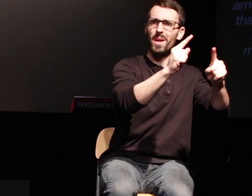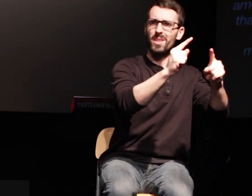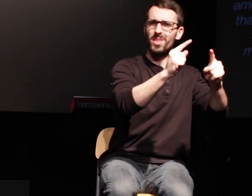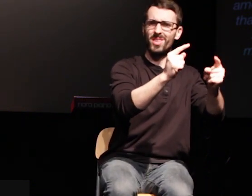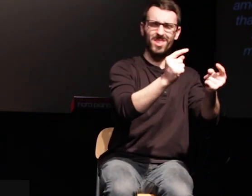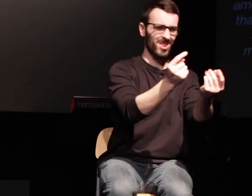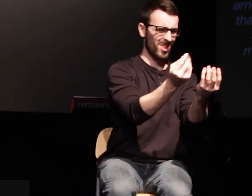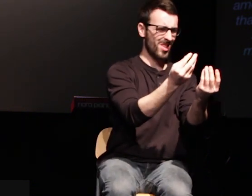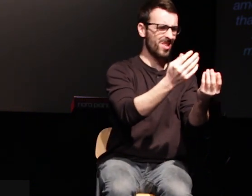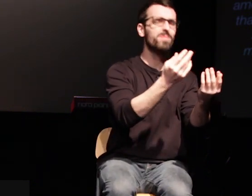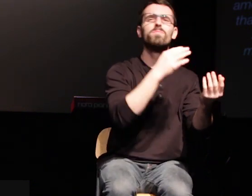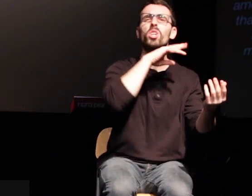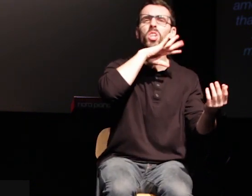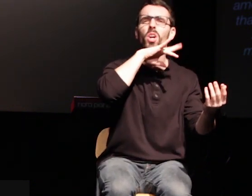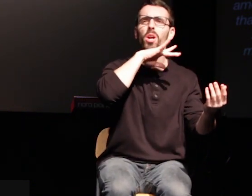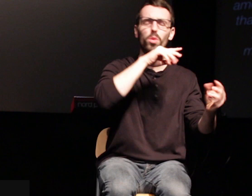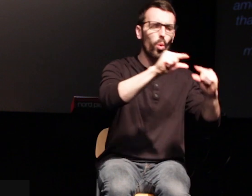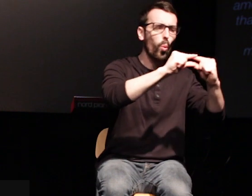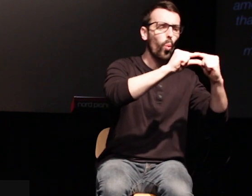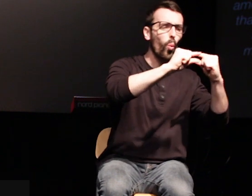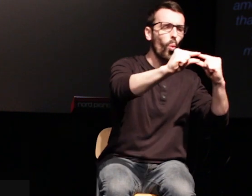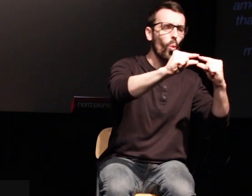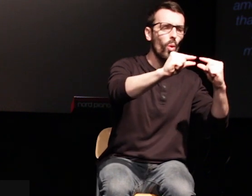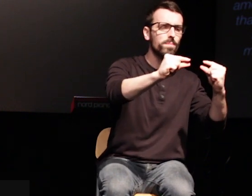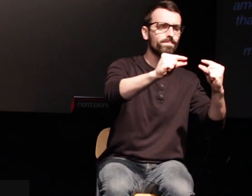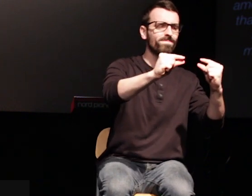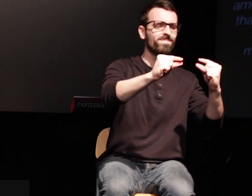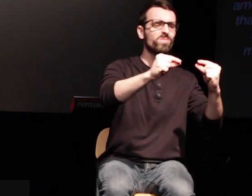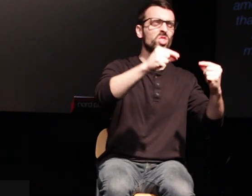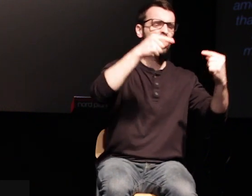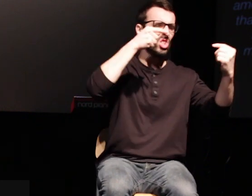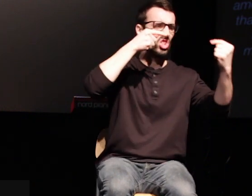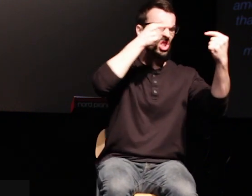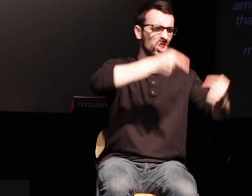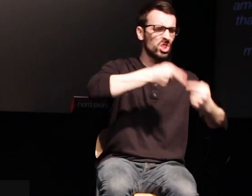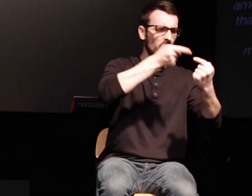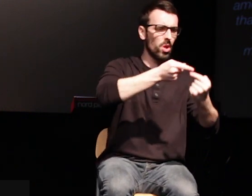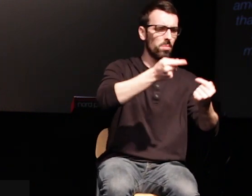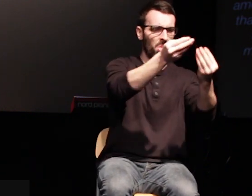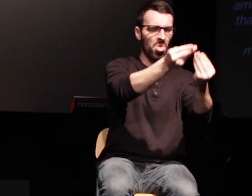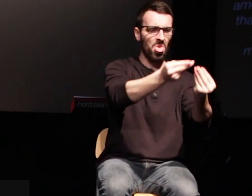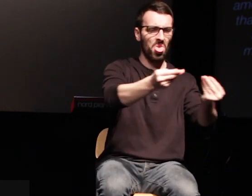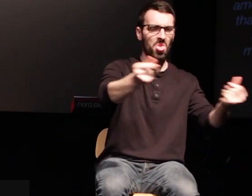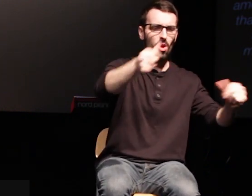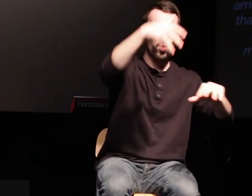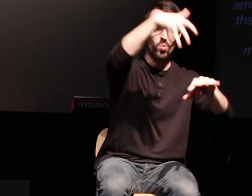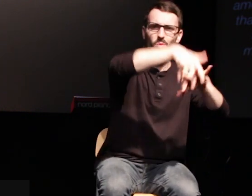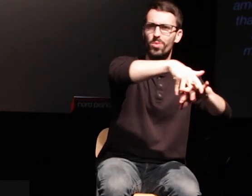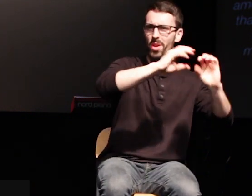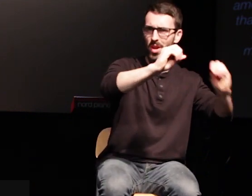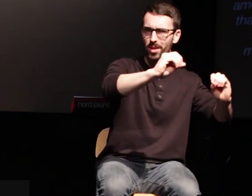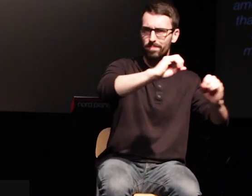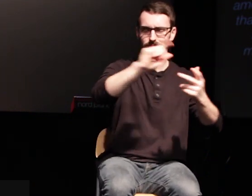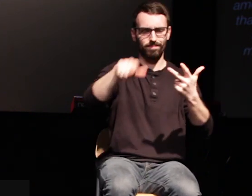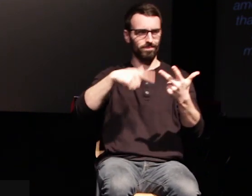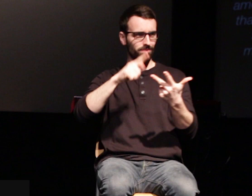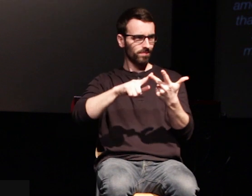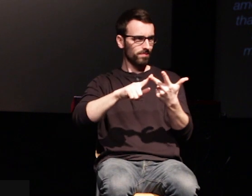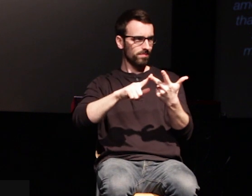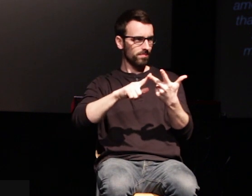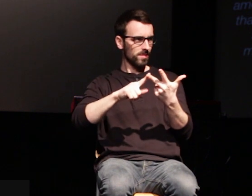but when the sun came up, the plants were scorched and they withered because they had no root. Other seed fell among